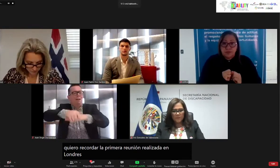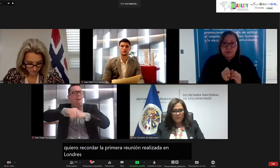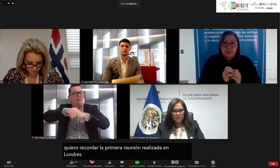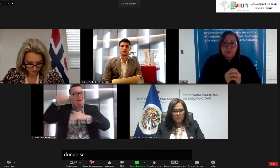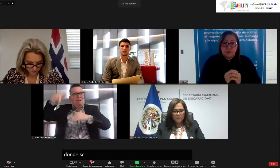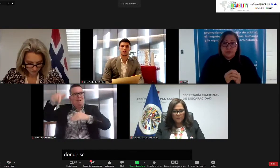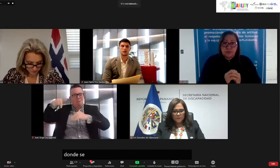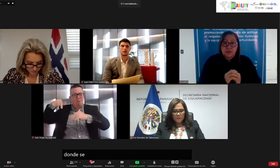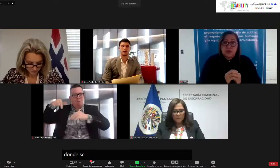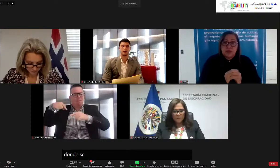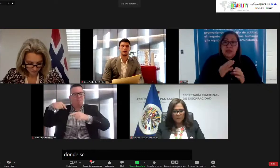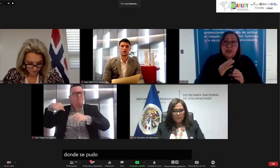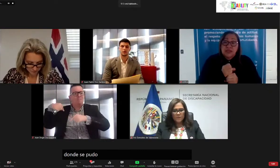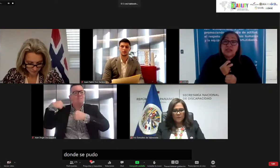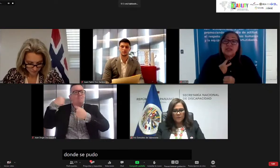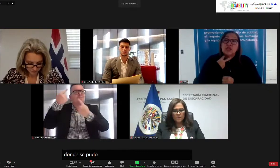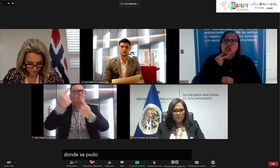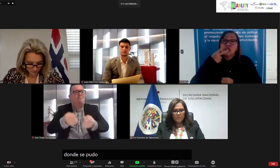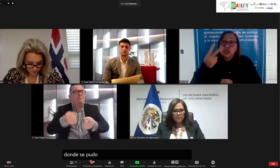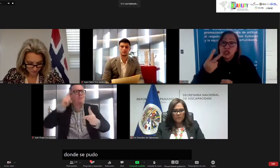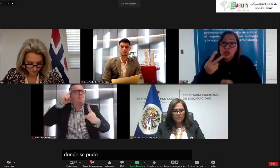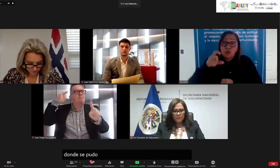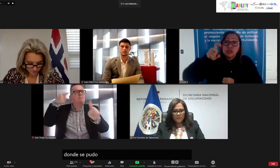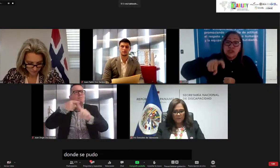where we were able to